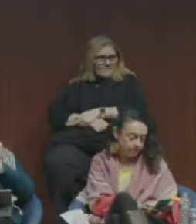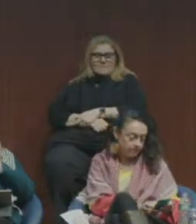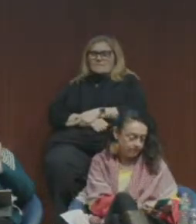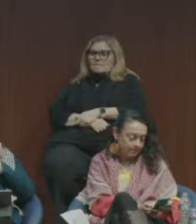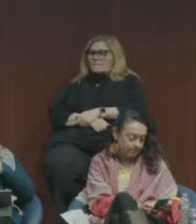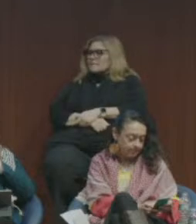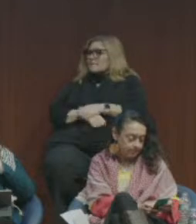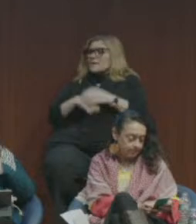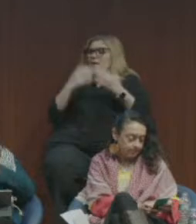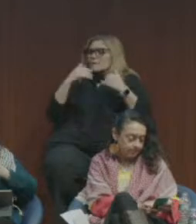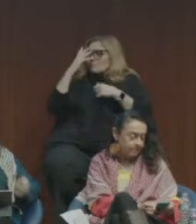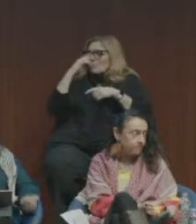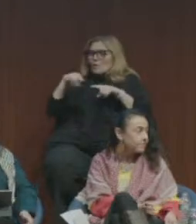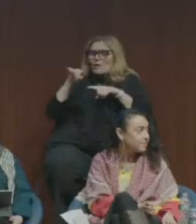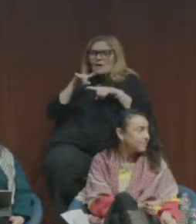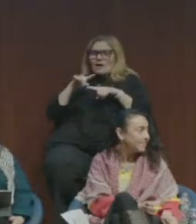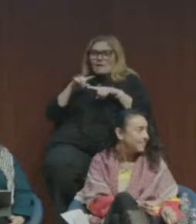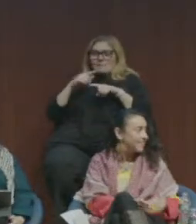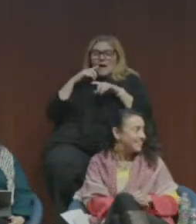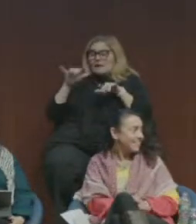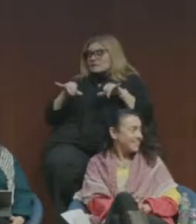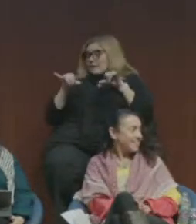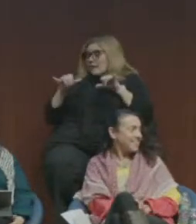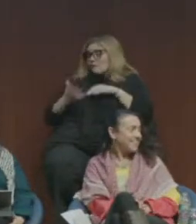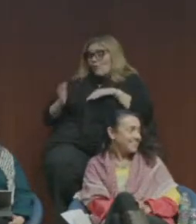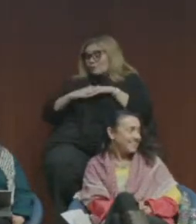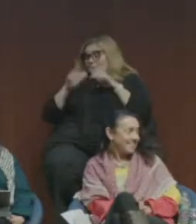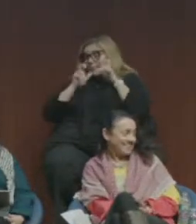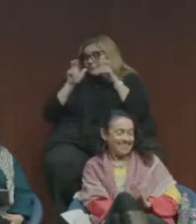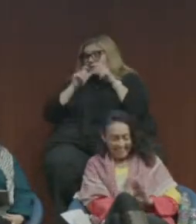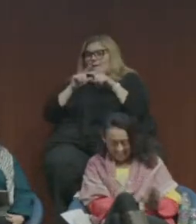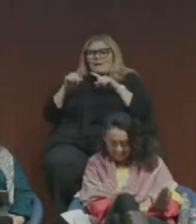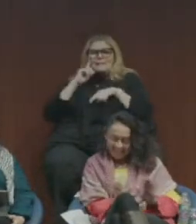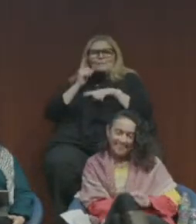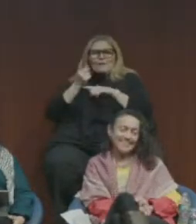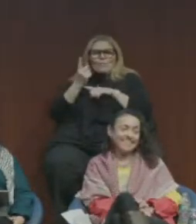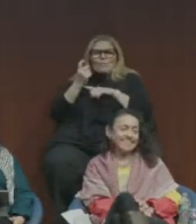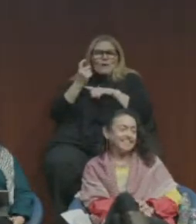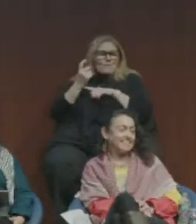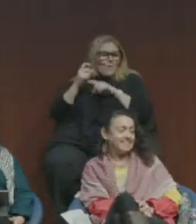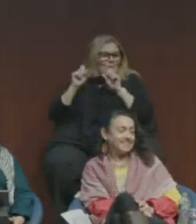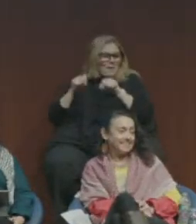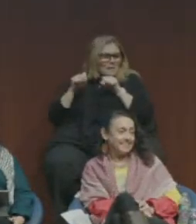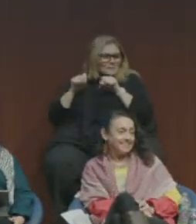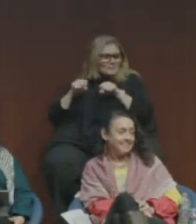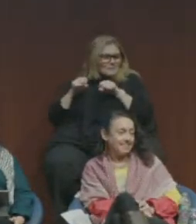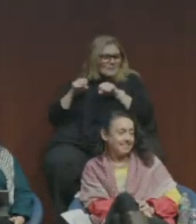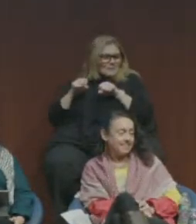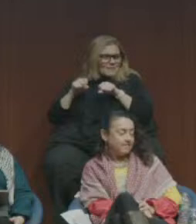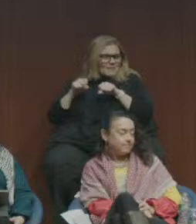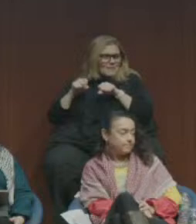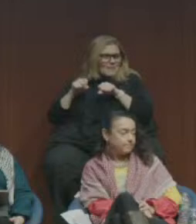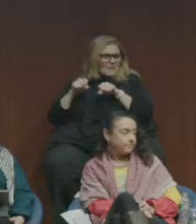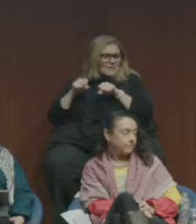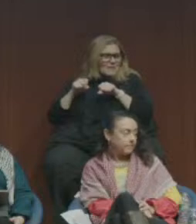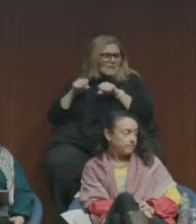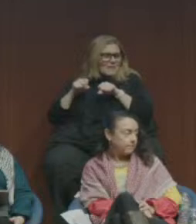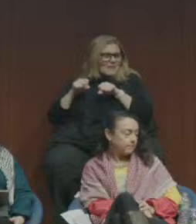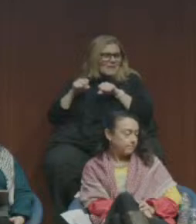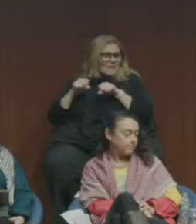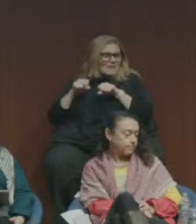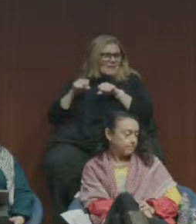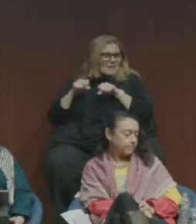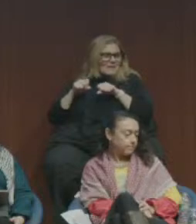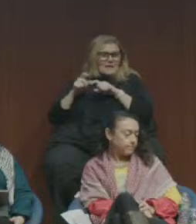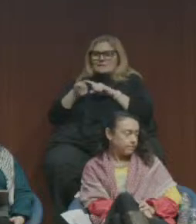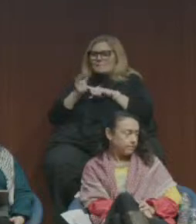So I don't know about you all, but I kind of want to sit here all day and keep going in rounds. But I think we have one more possible to go. And I just want to take